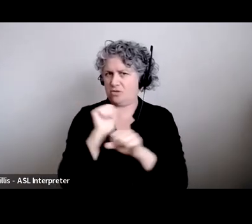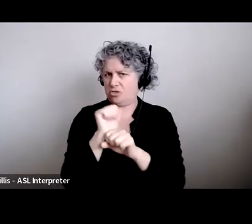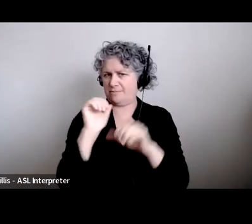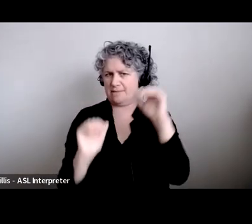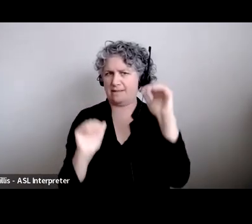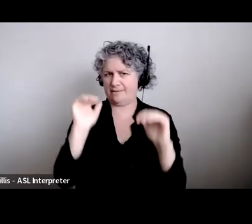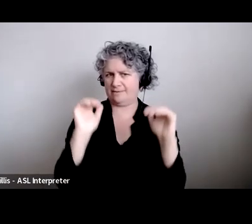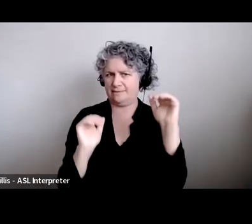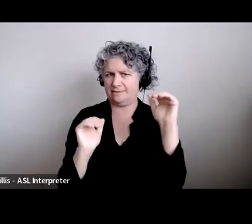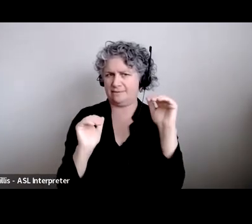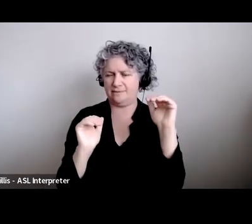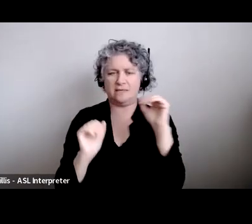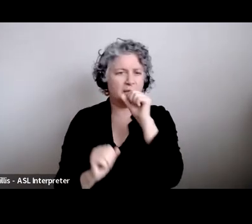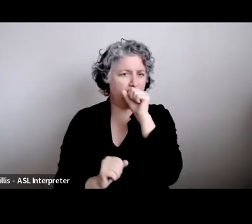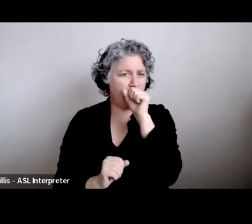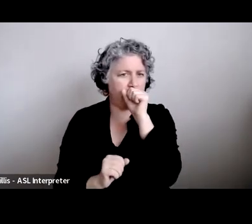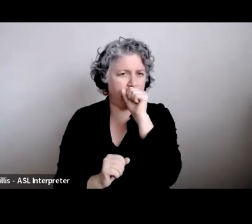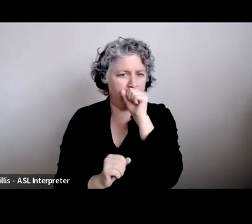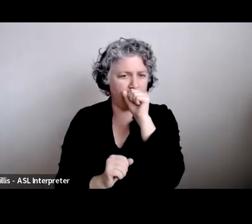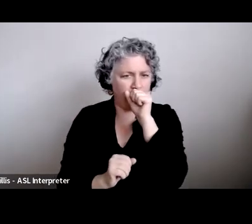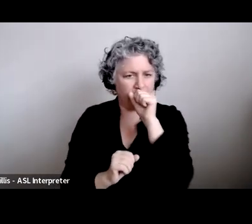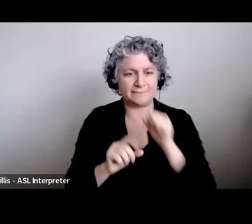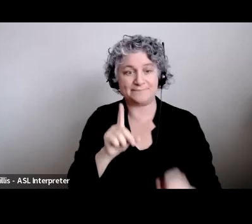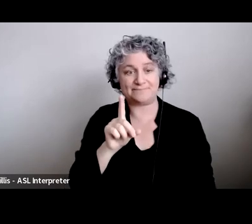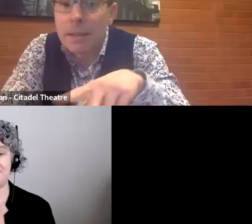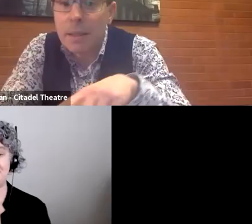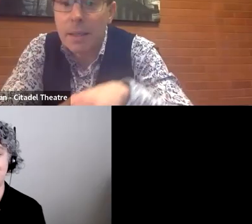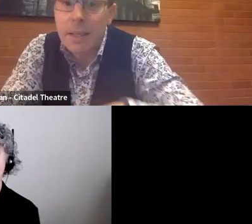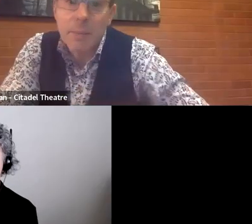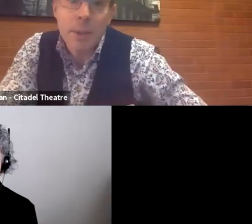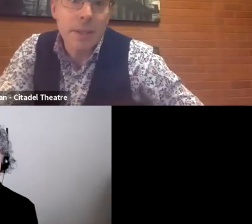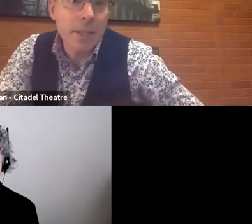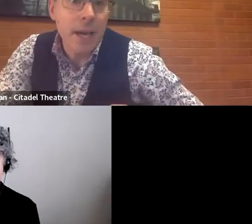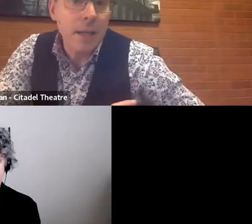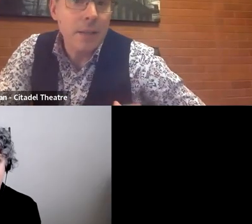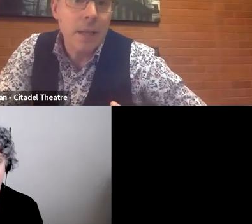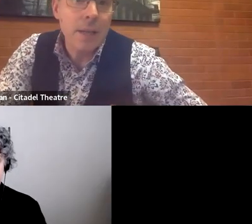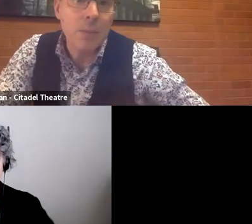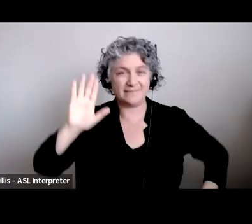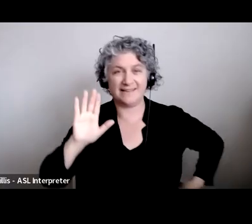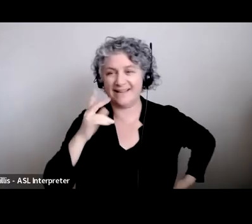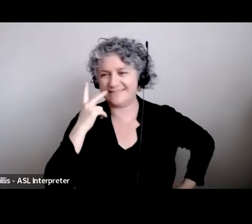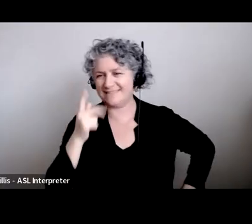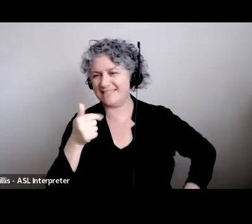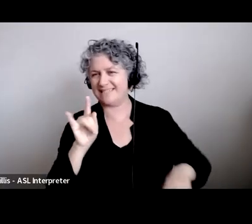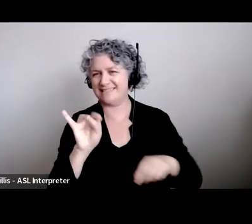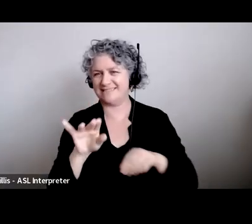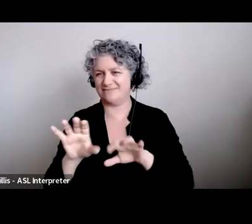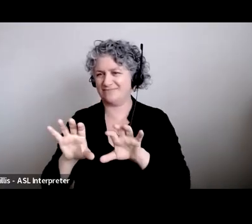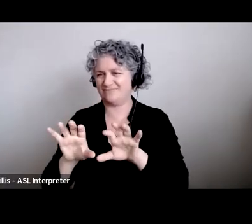Anyone have it? Daryl? Yeah, just to build on that, and I see Gideon put it in the chat as well.